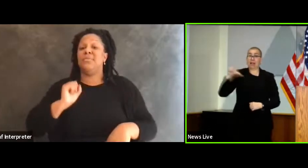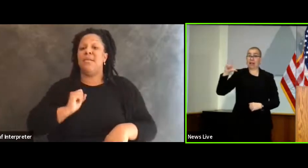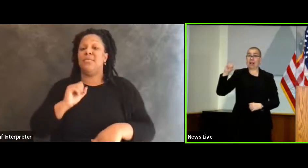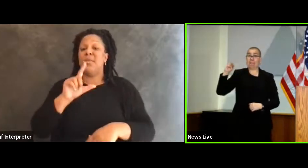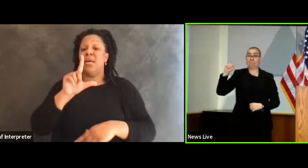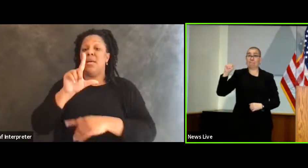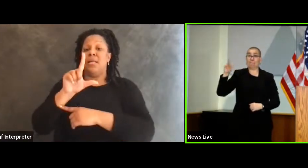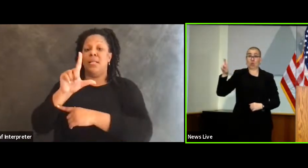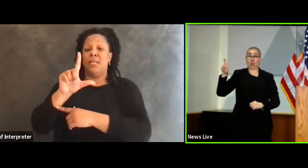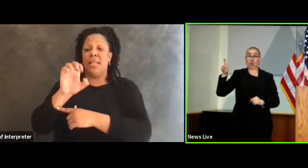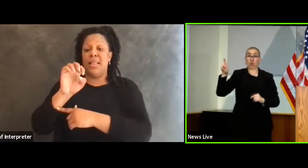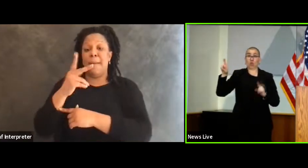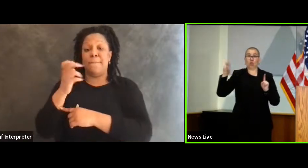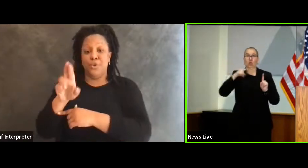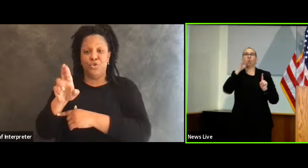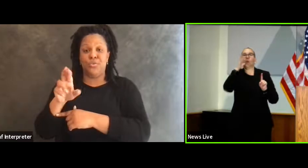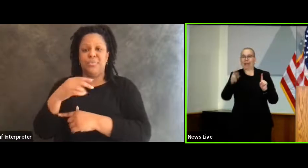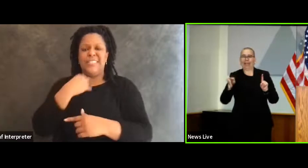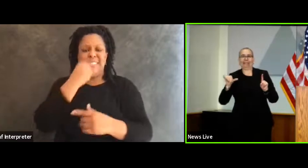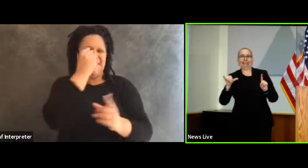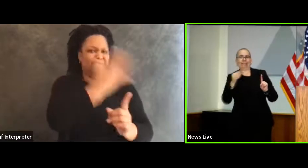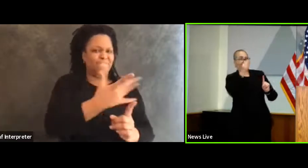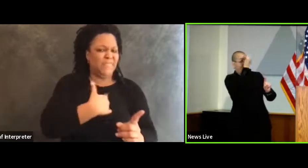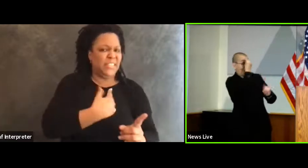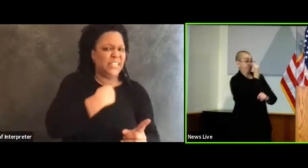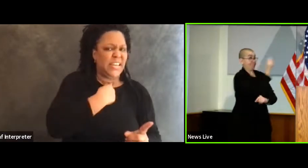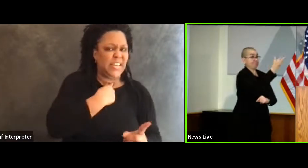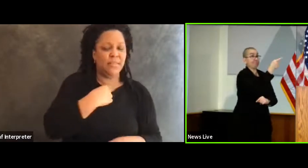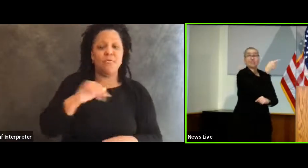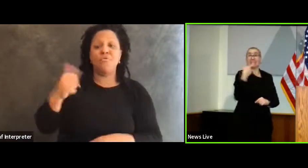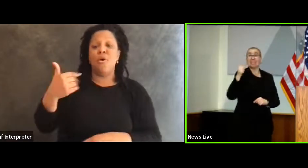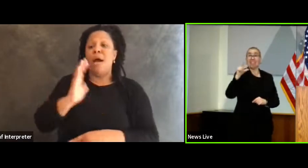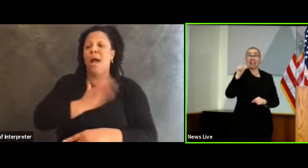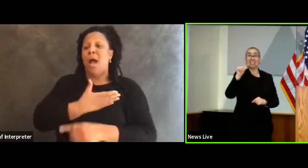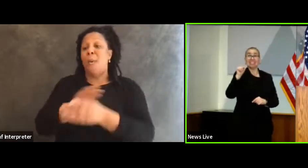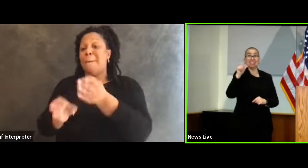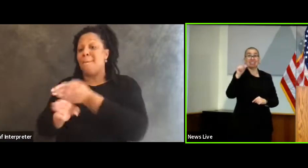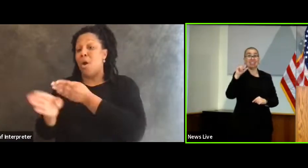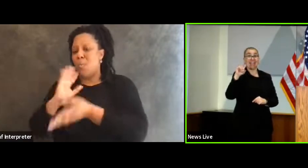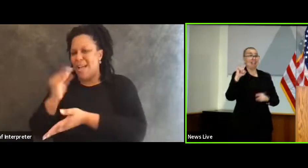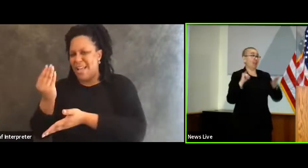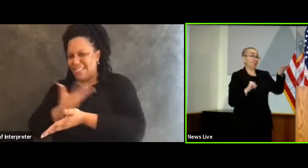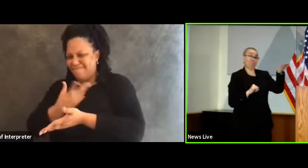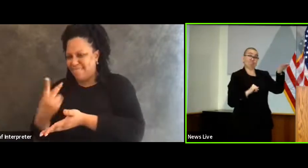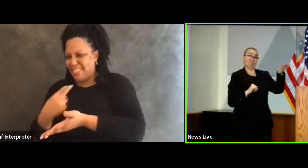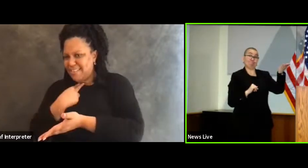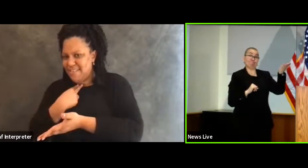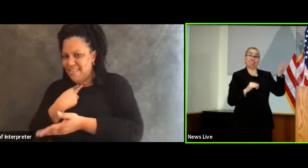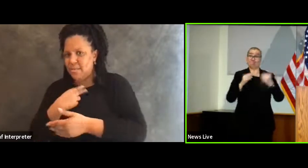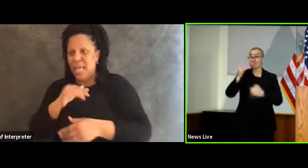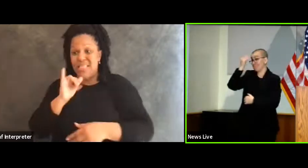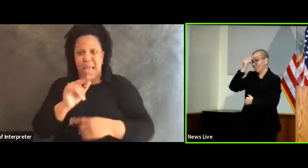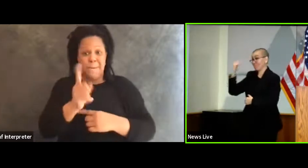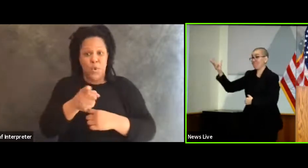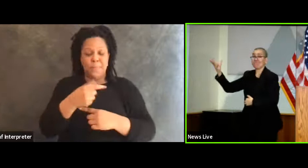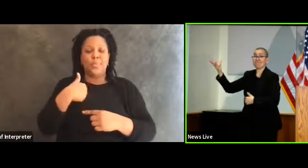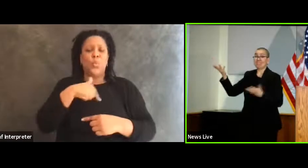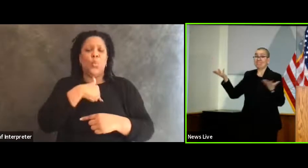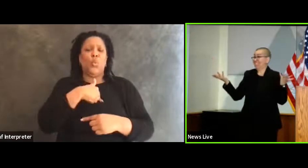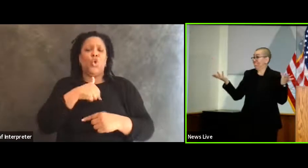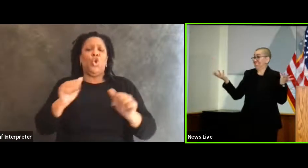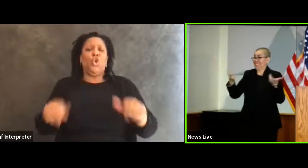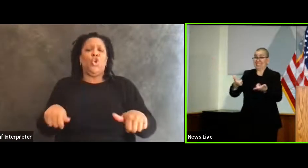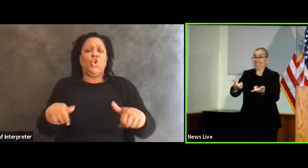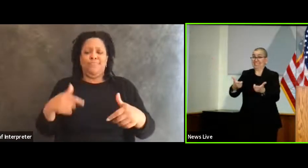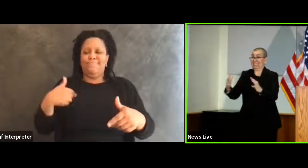Chair Mariani contacting me and saying, I can't get anywhere. And only at that point do we get inserted into that process.